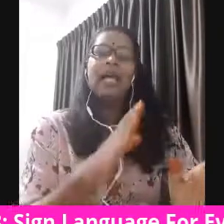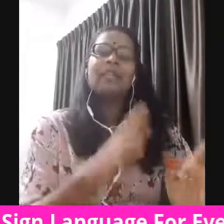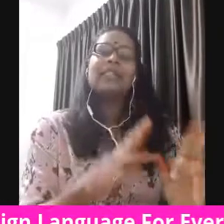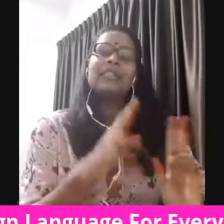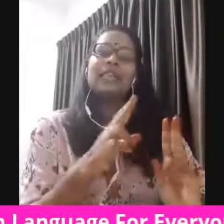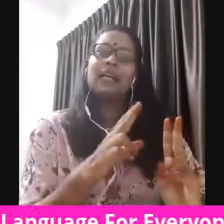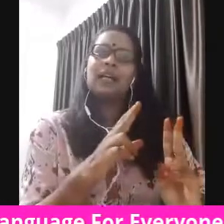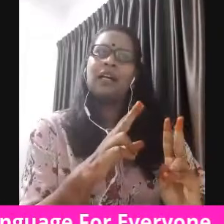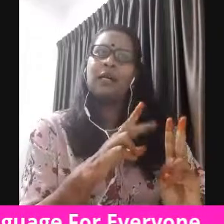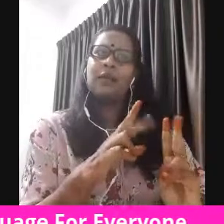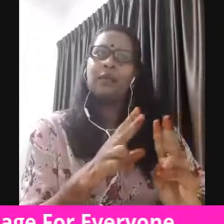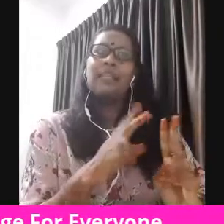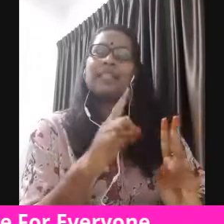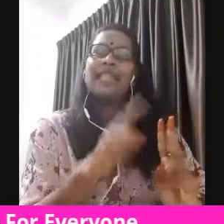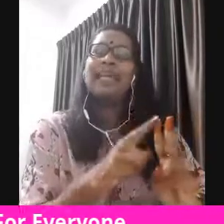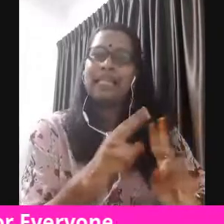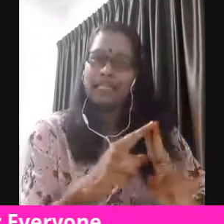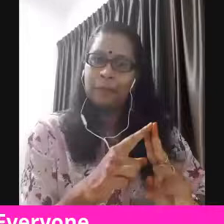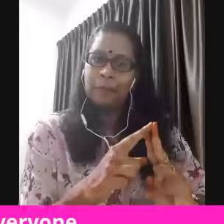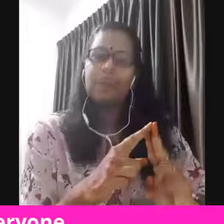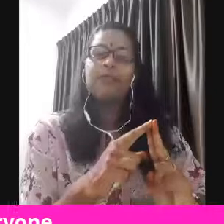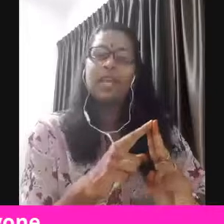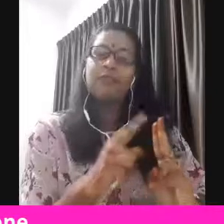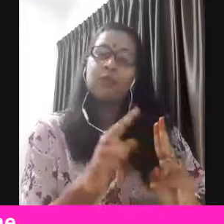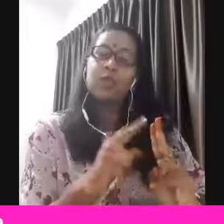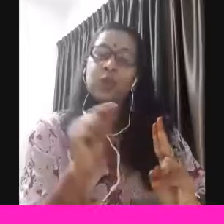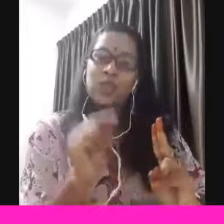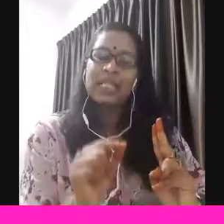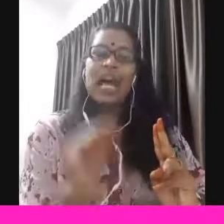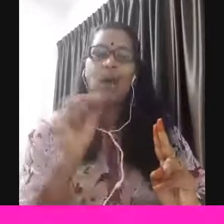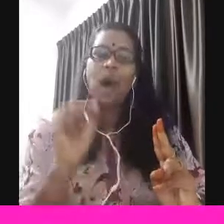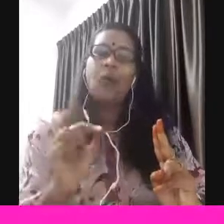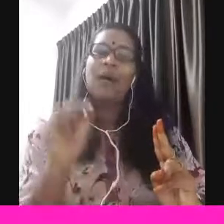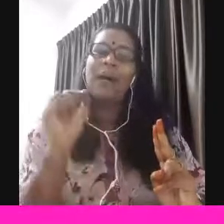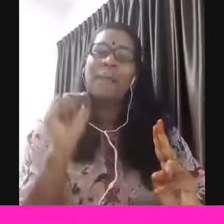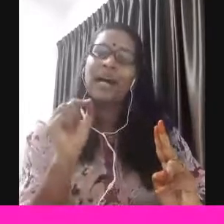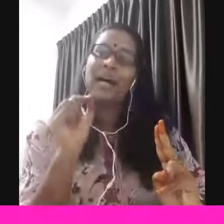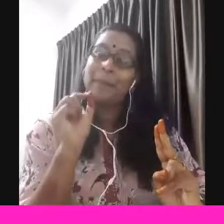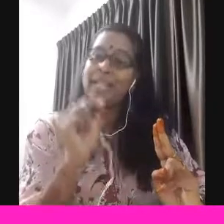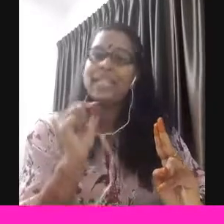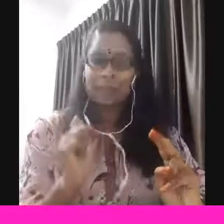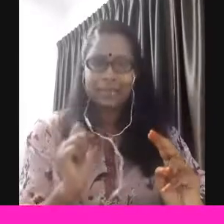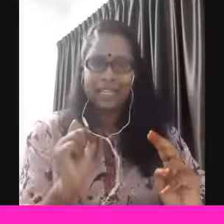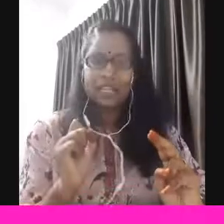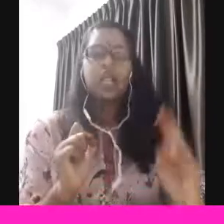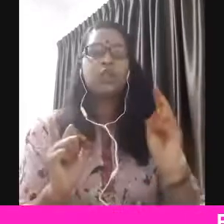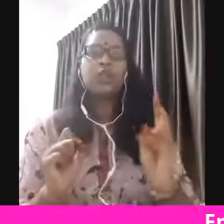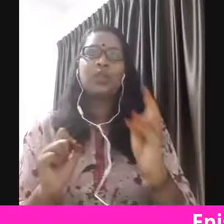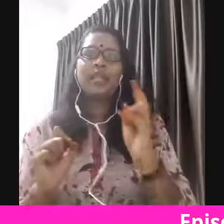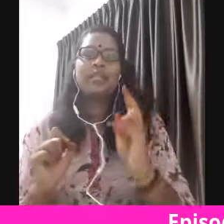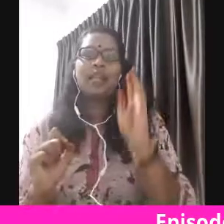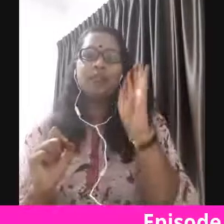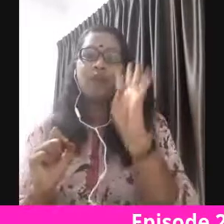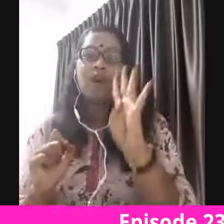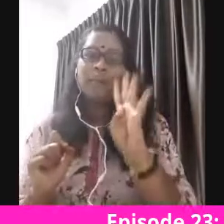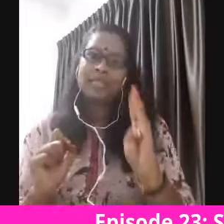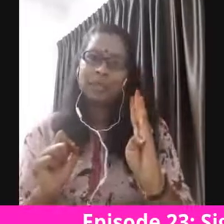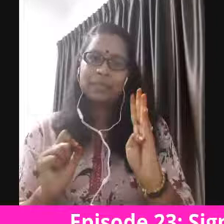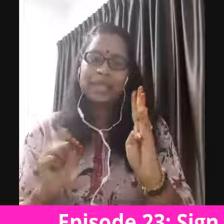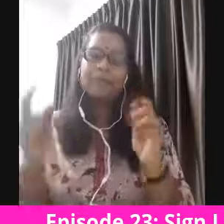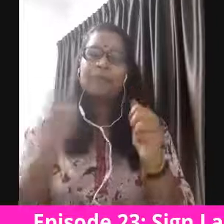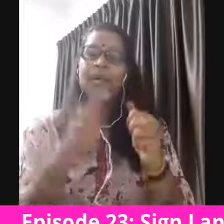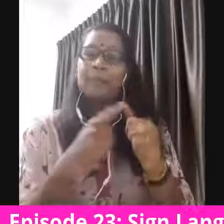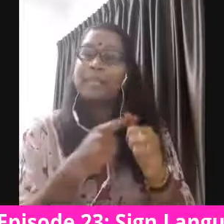UKM, when we was in second year, we have to choose Mhm. our major subject. So that is four